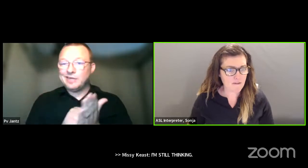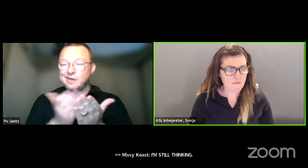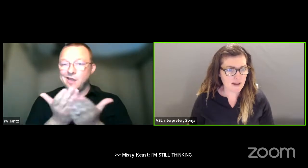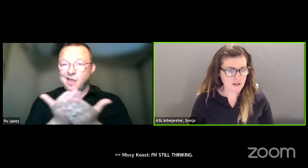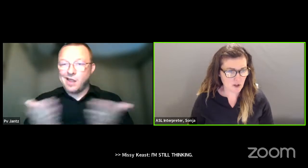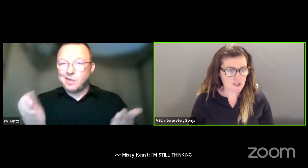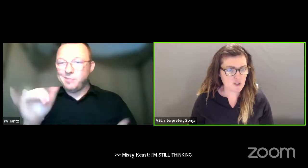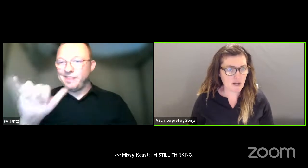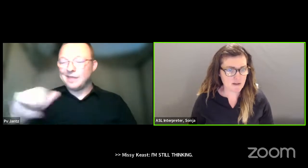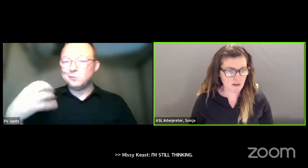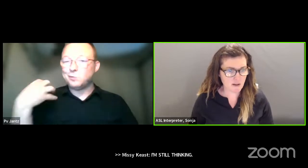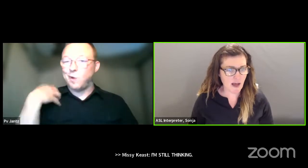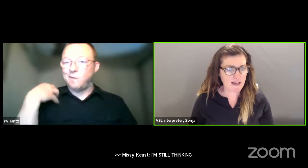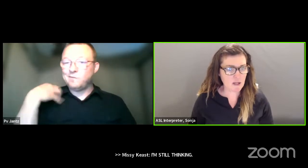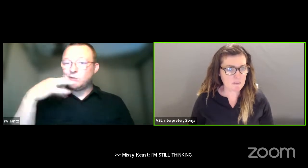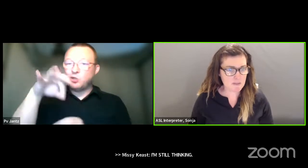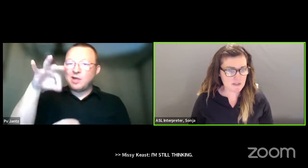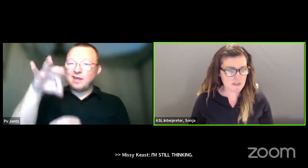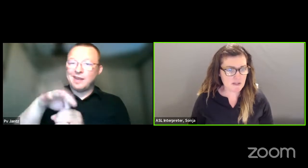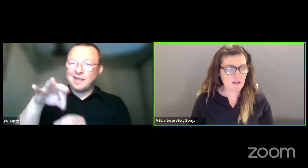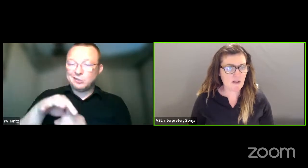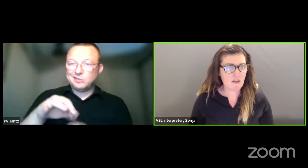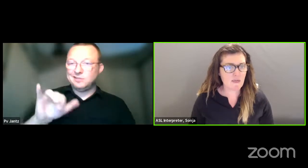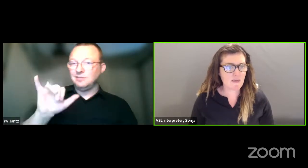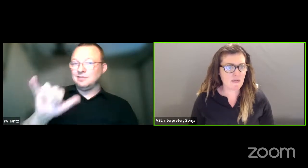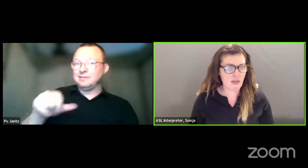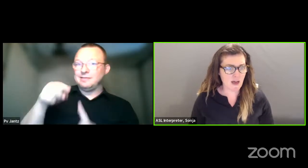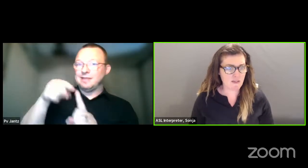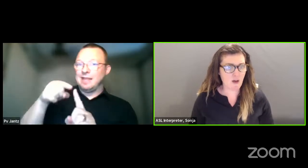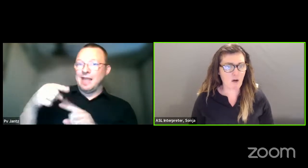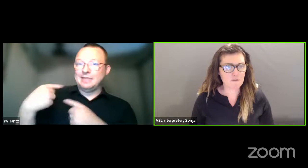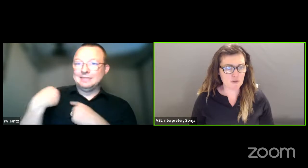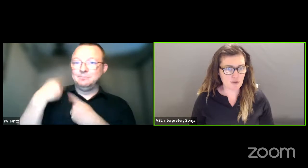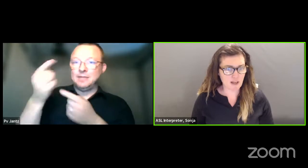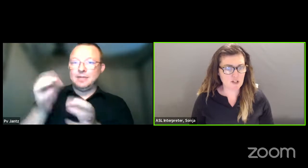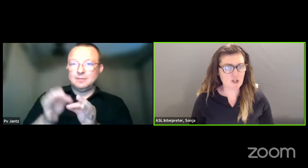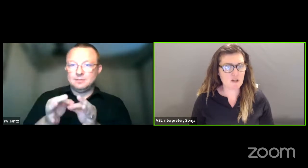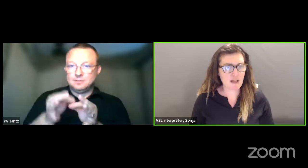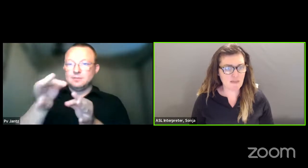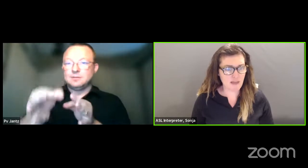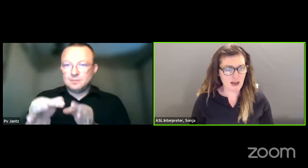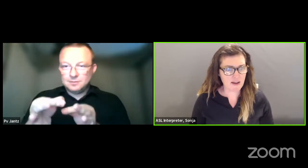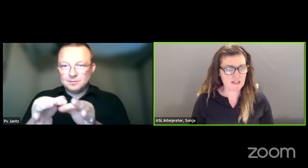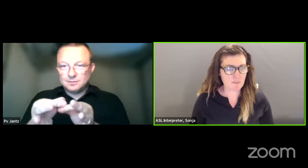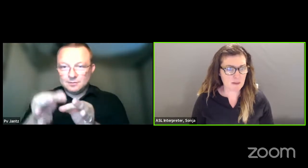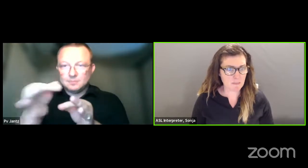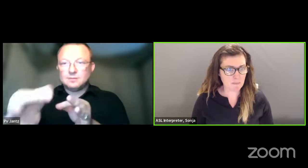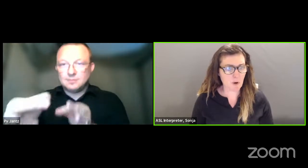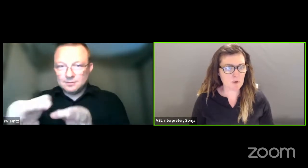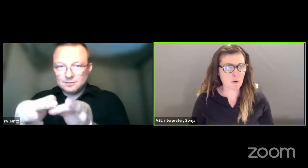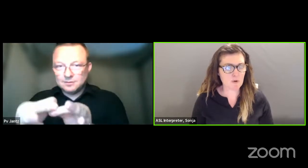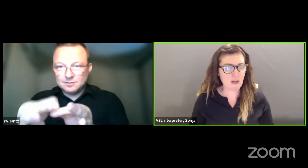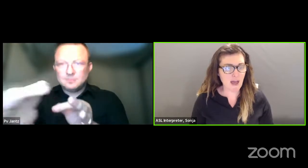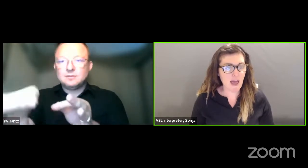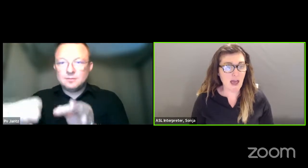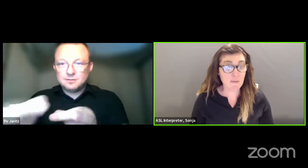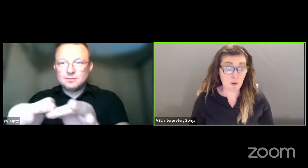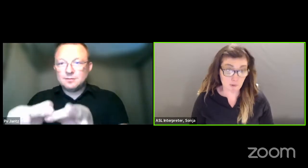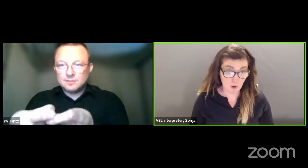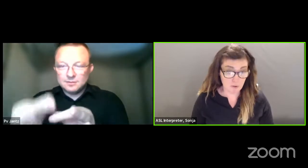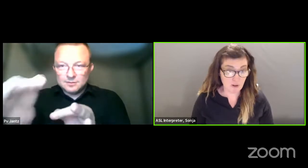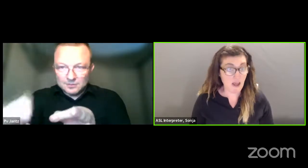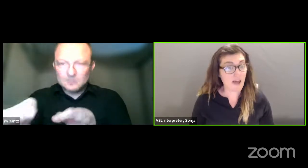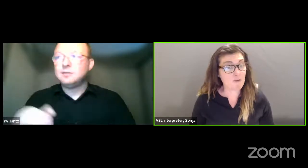We have the final agenda items, then the officer election, and that has been postponed